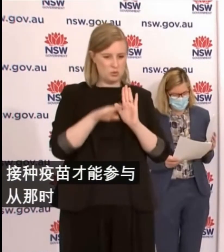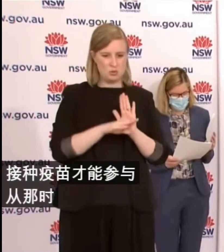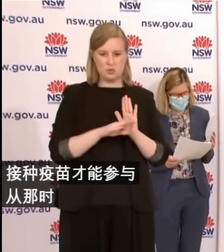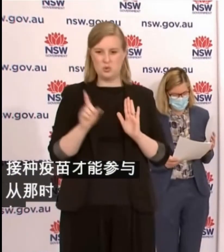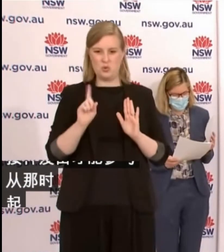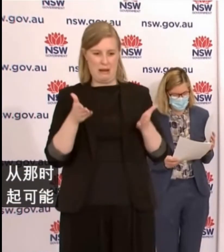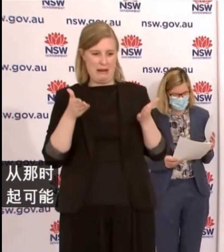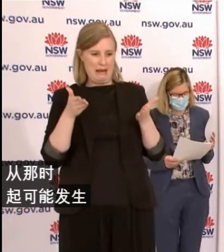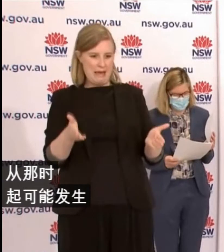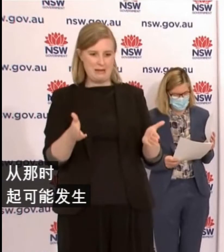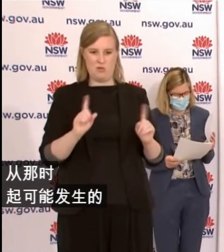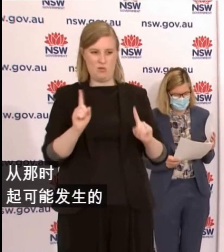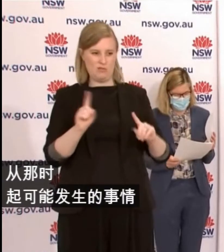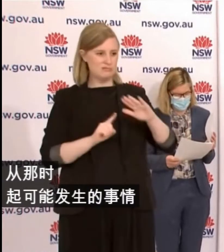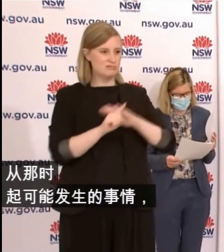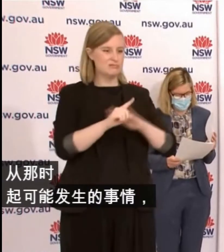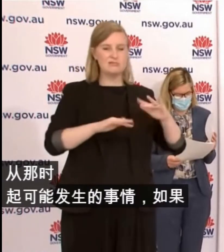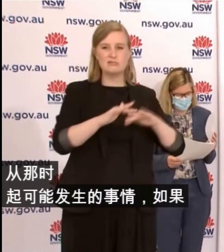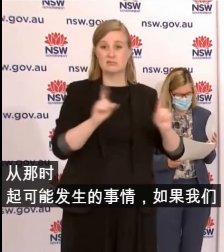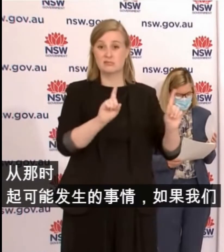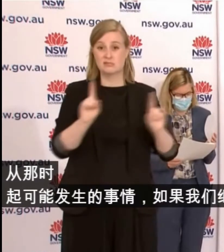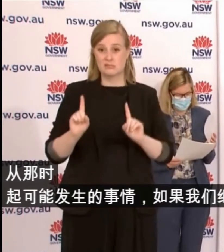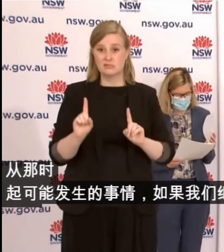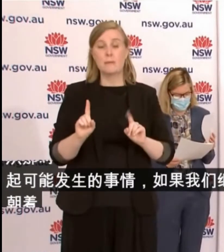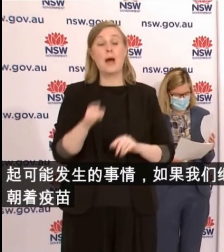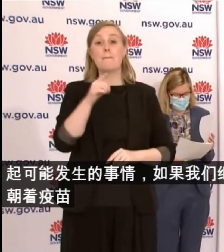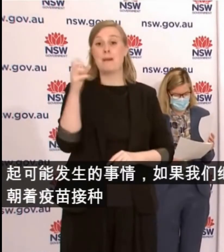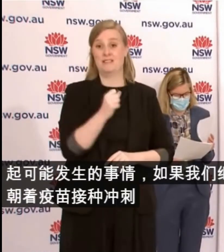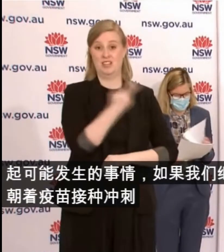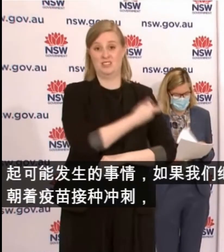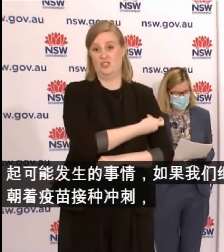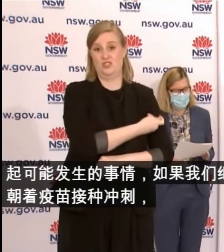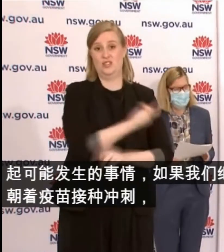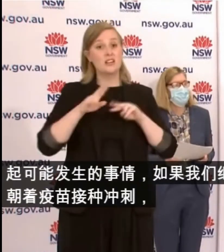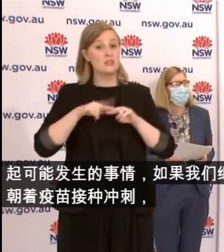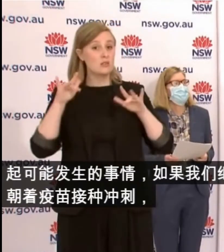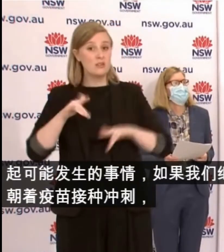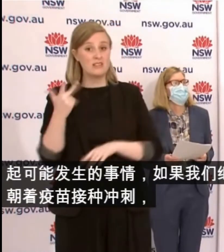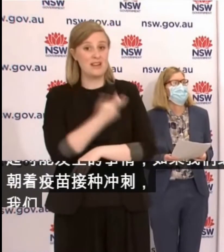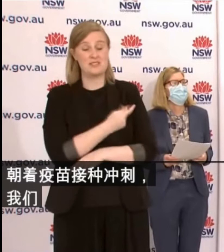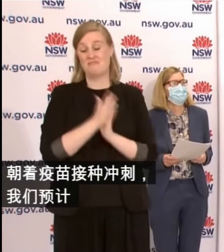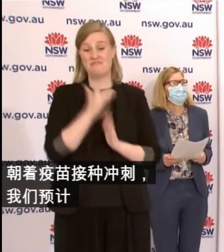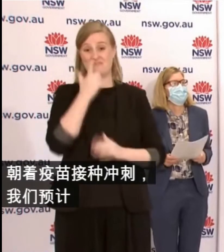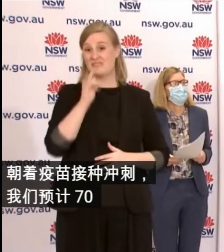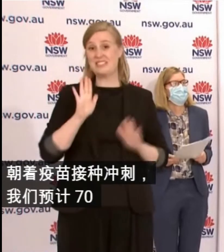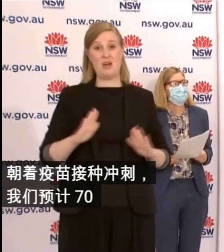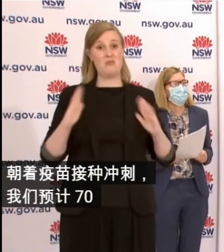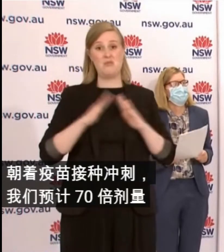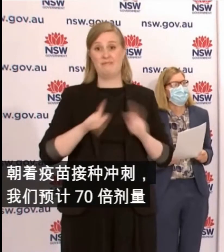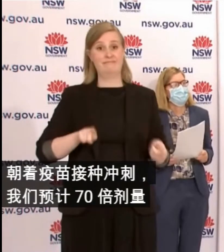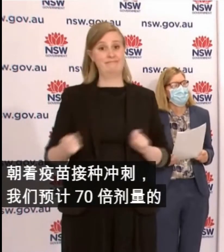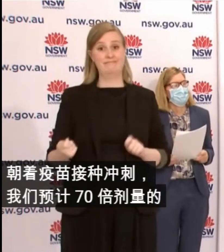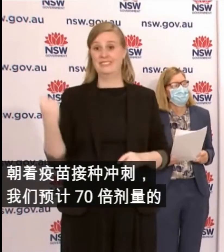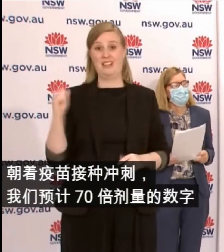occur from that time. And if we continue to sprint towards vaccination, we expect that 70%